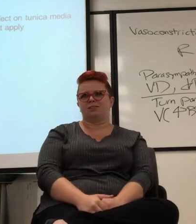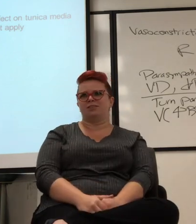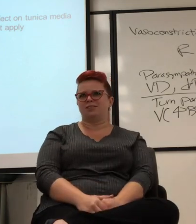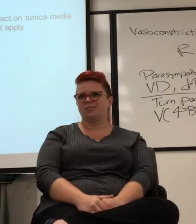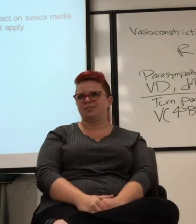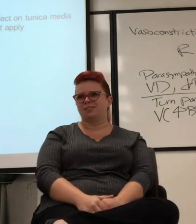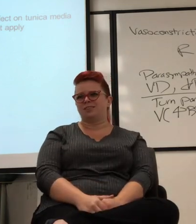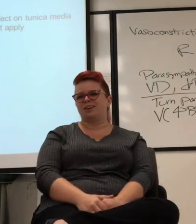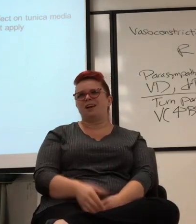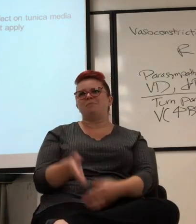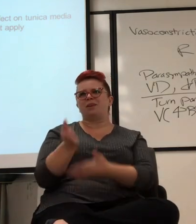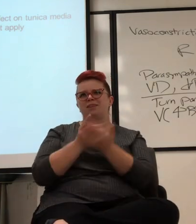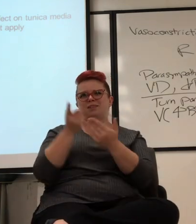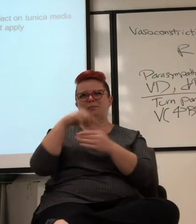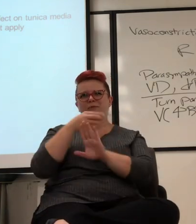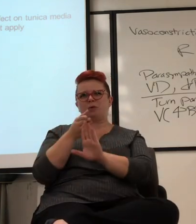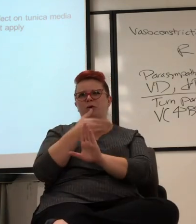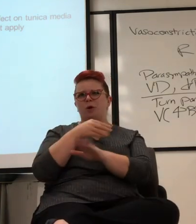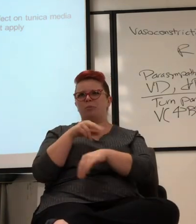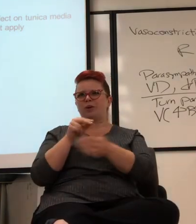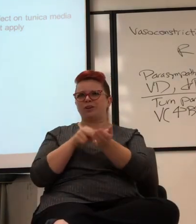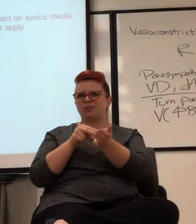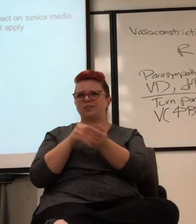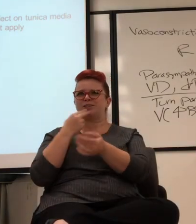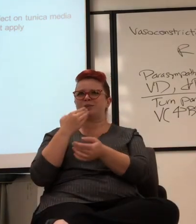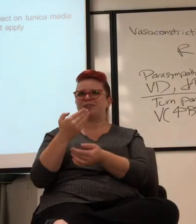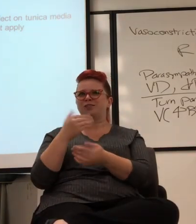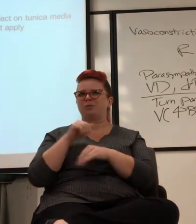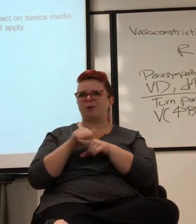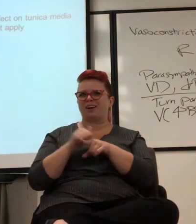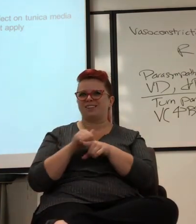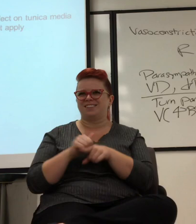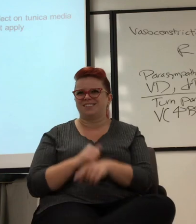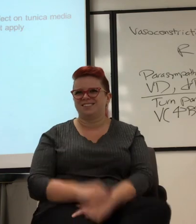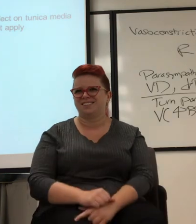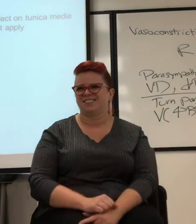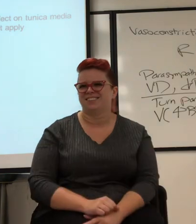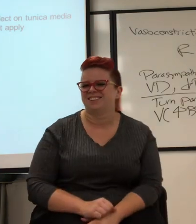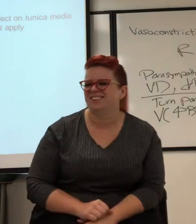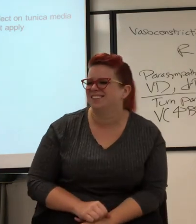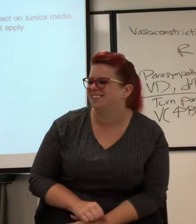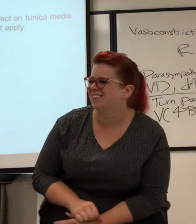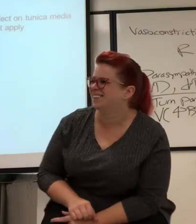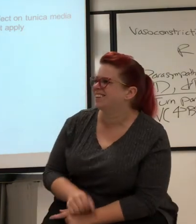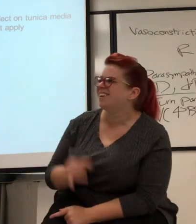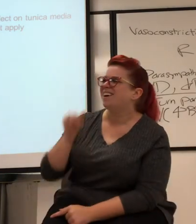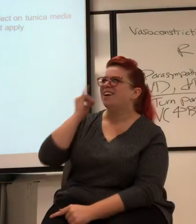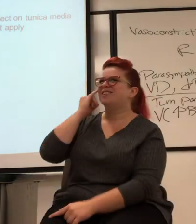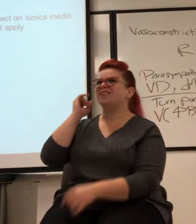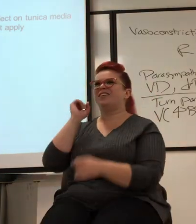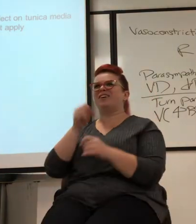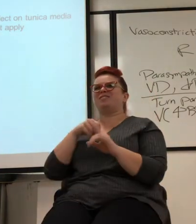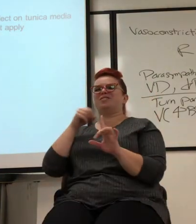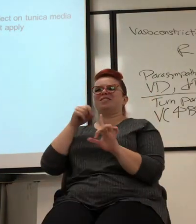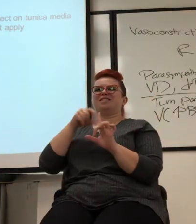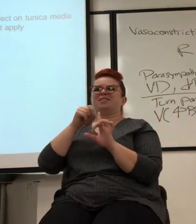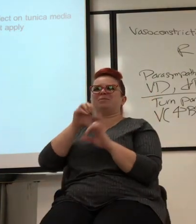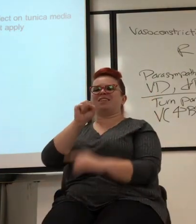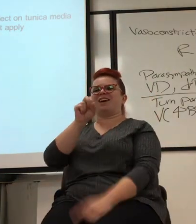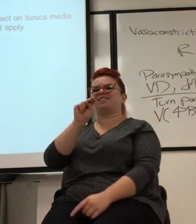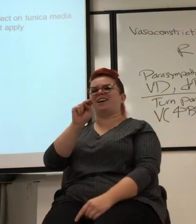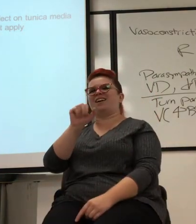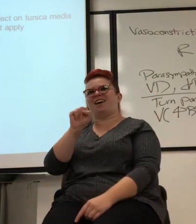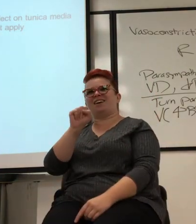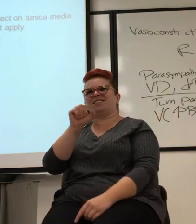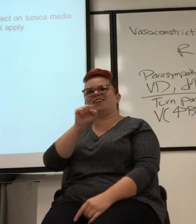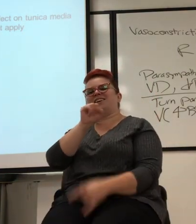think some of you guys are pre-nursing, so it should be a practice for you. All right, so if you excite the SNS, that's sympathetic nervous system, what is the